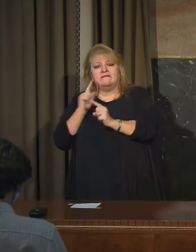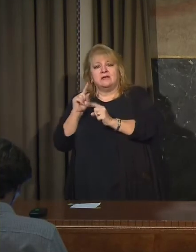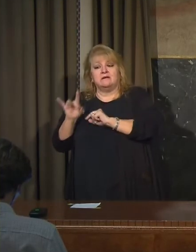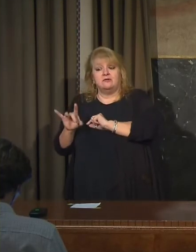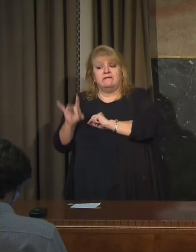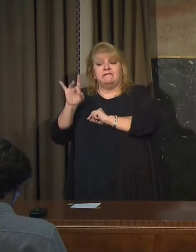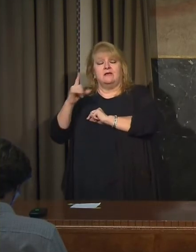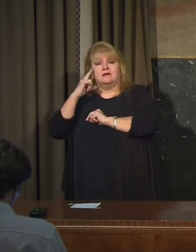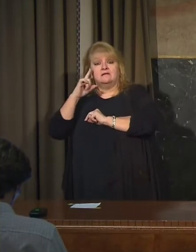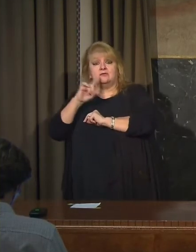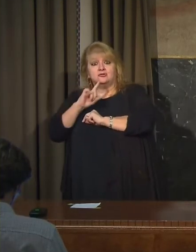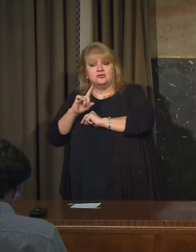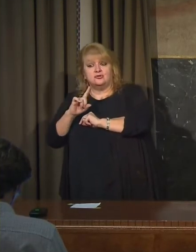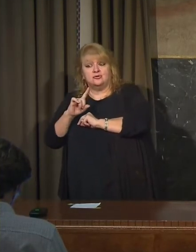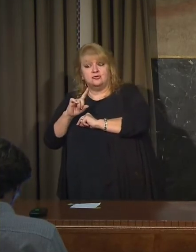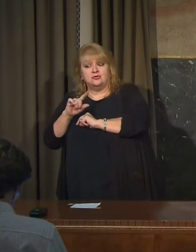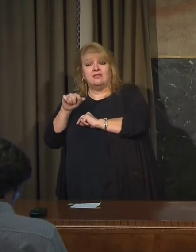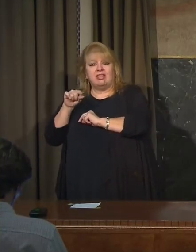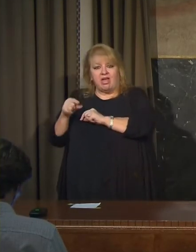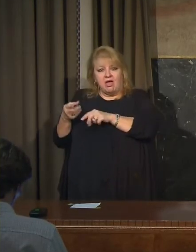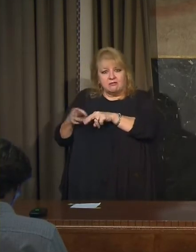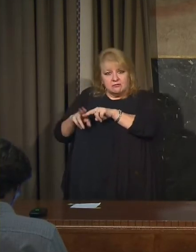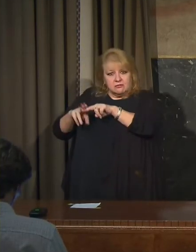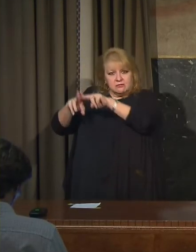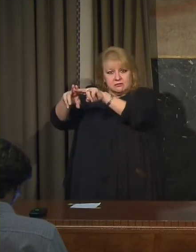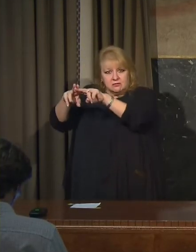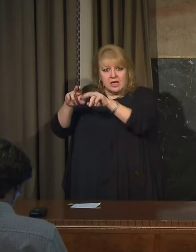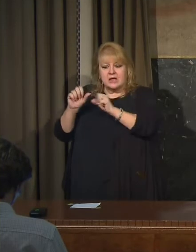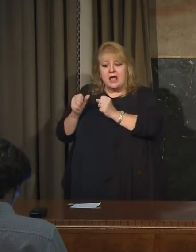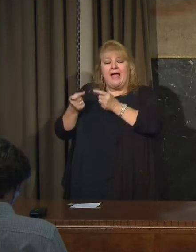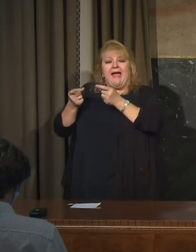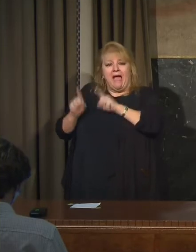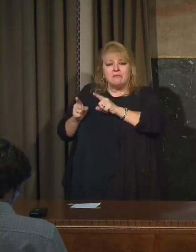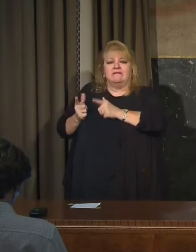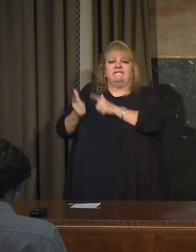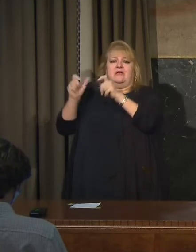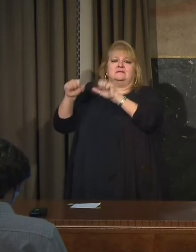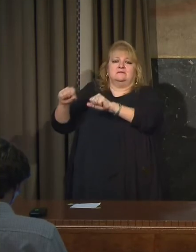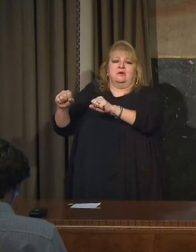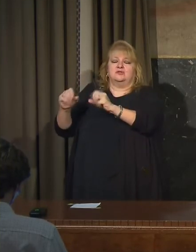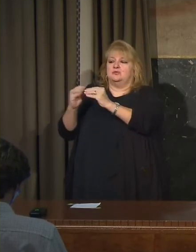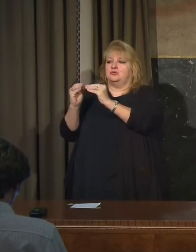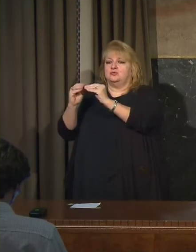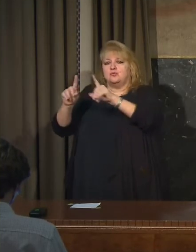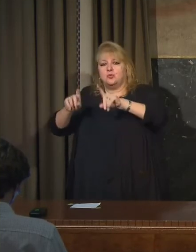going to try to make it happen just as quickly as we possibly can.